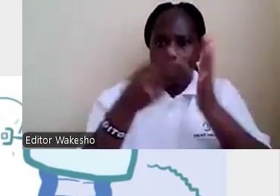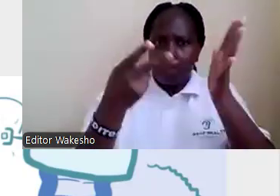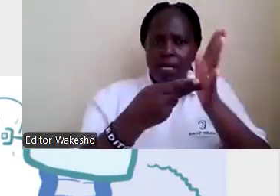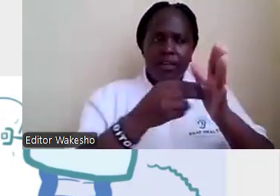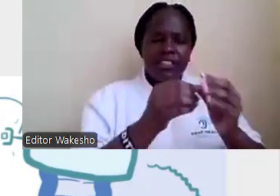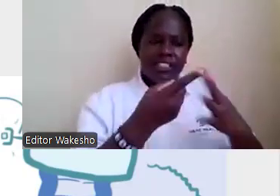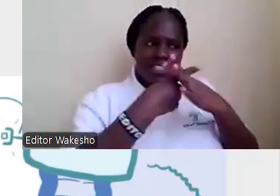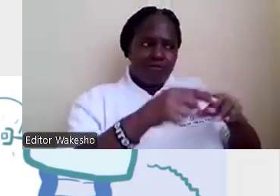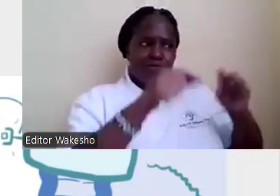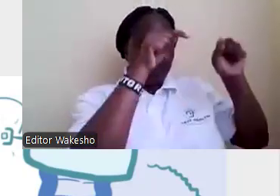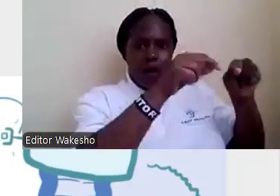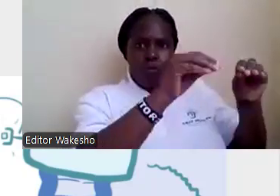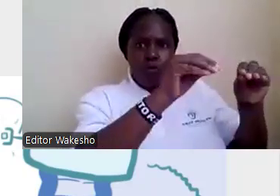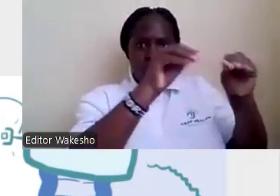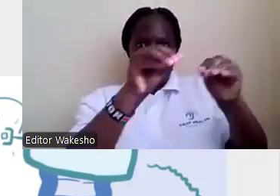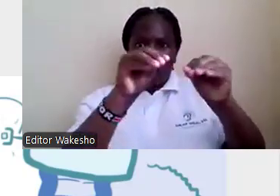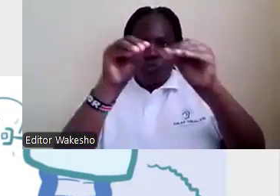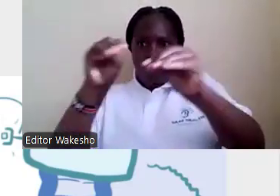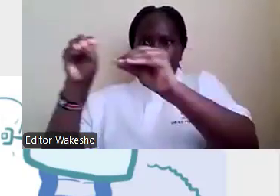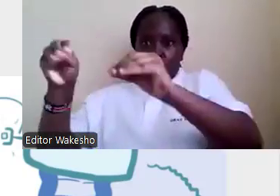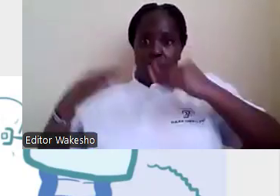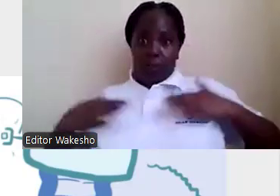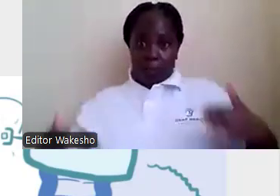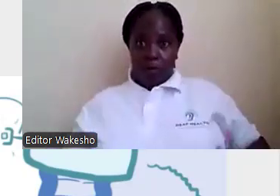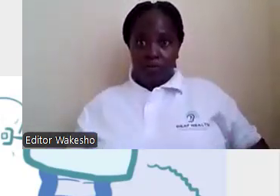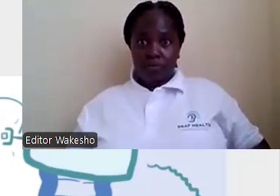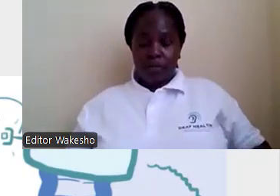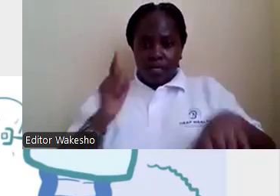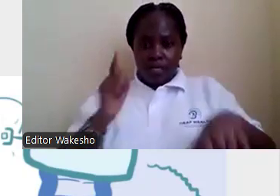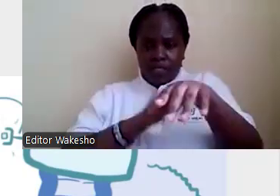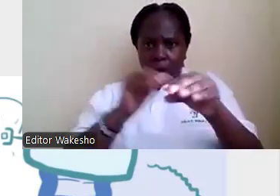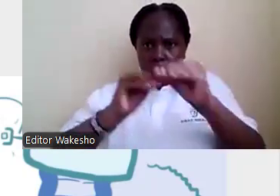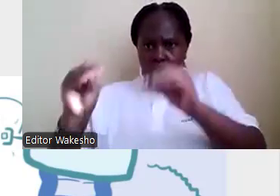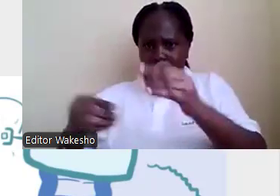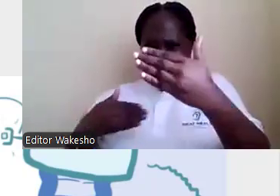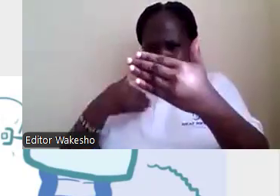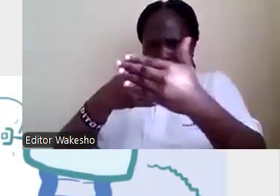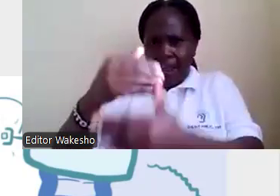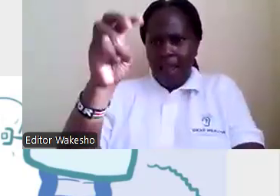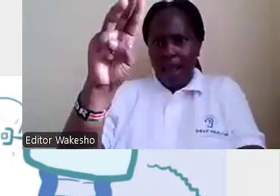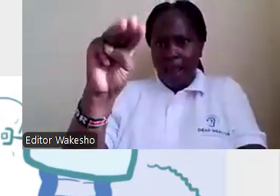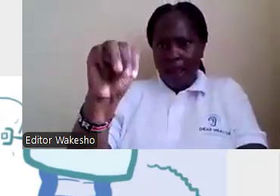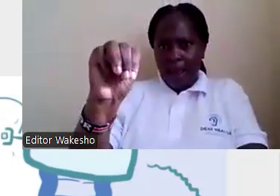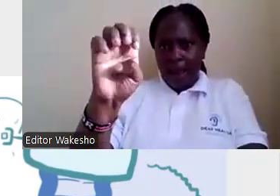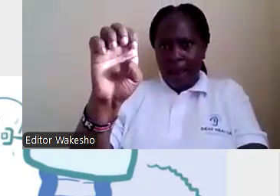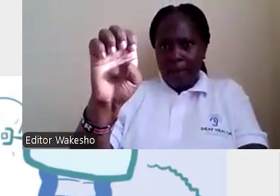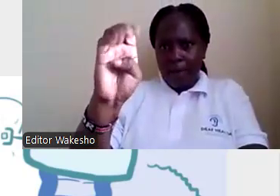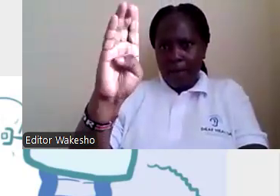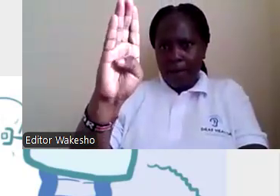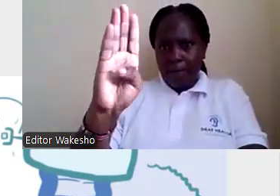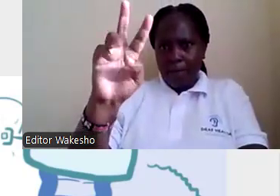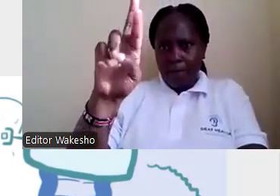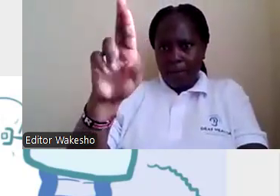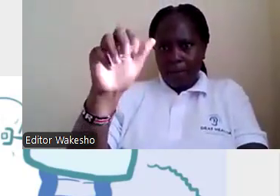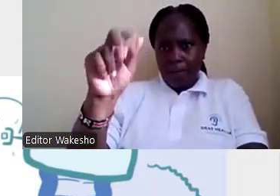the cell, so it's now moving towards the membrane. And when it moves towards the membrane, what happens? It now creates these very nice channels